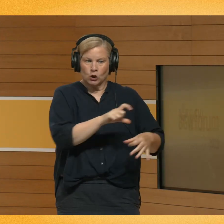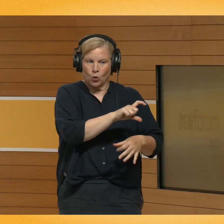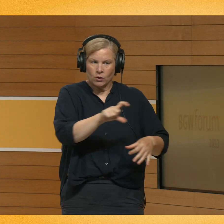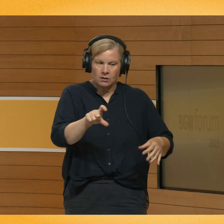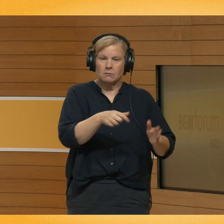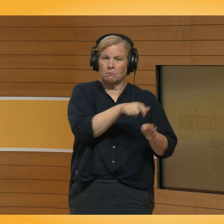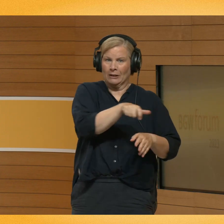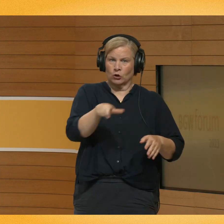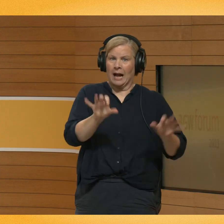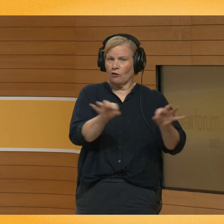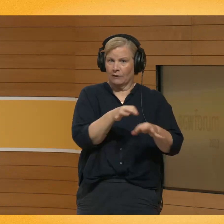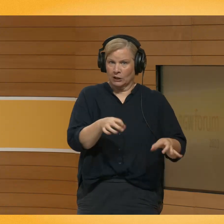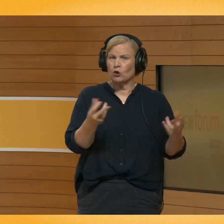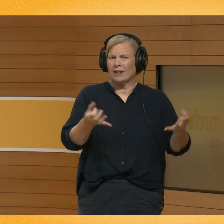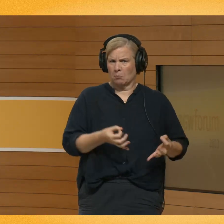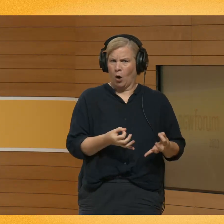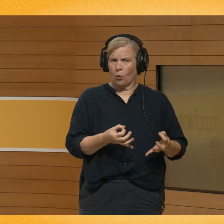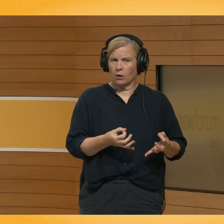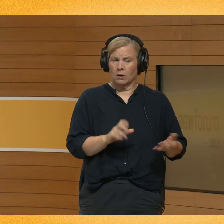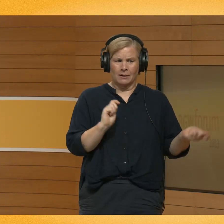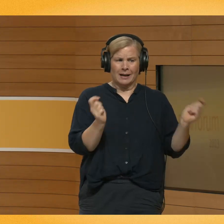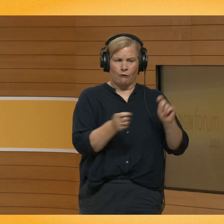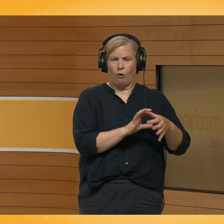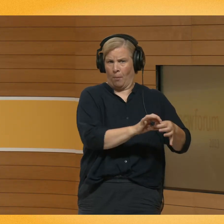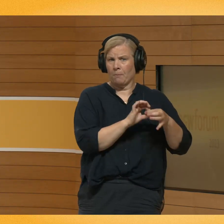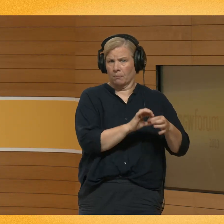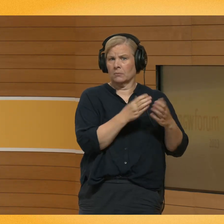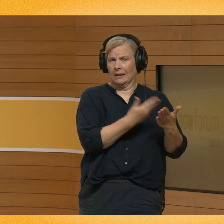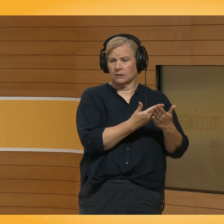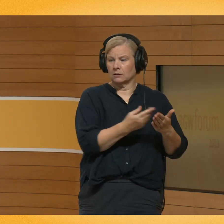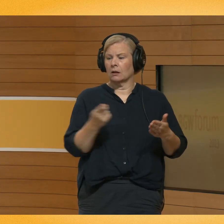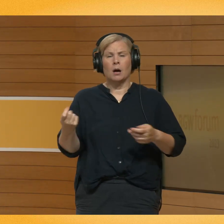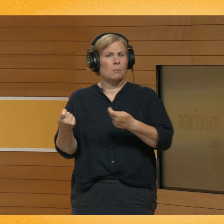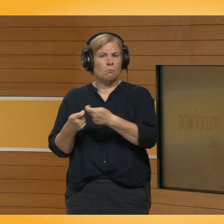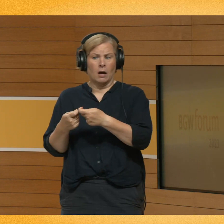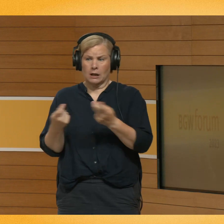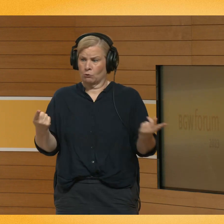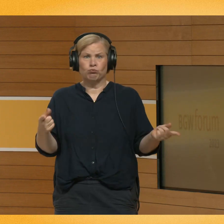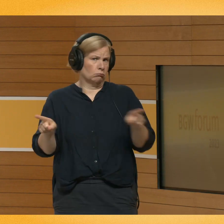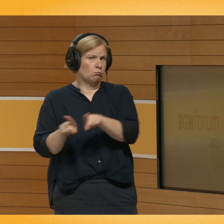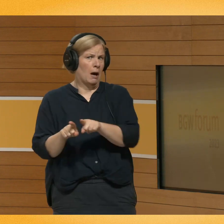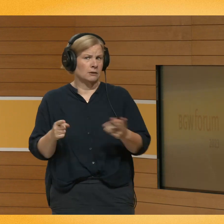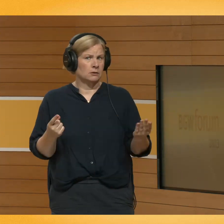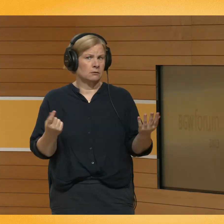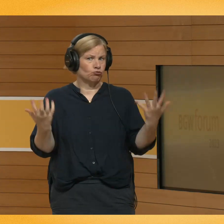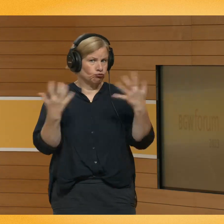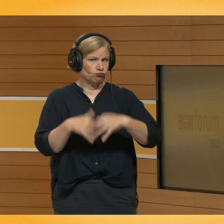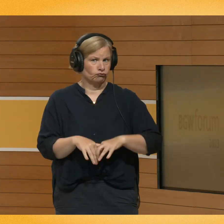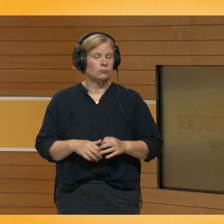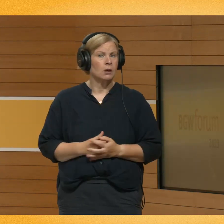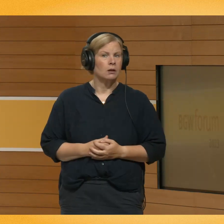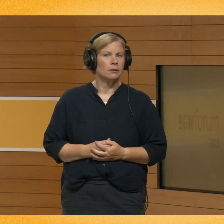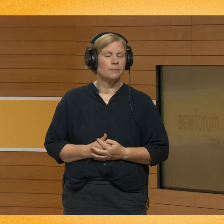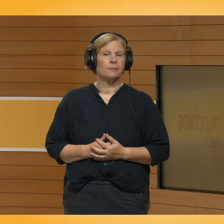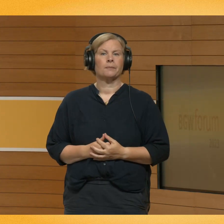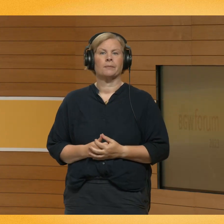Magnet. I think we're looking in the same direction. But what the reform specifically means